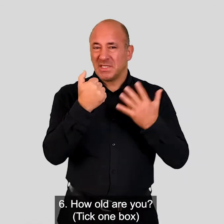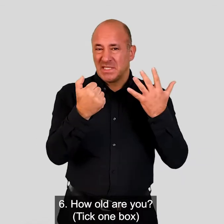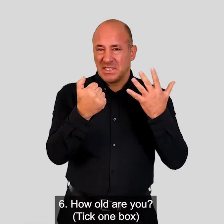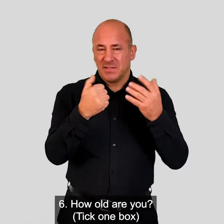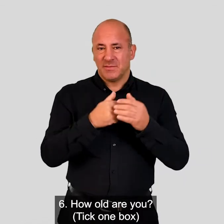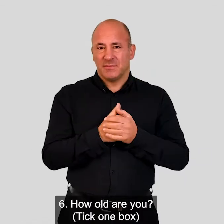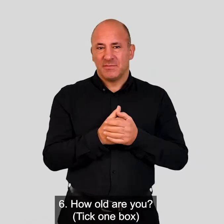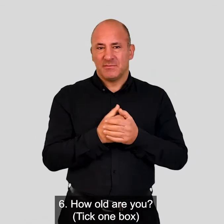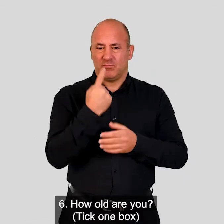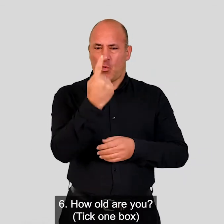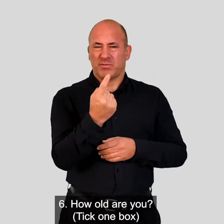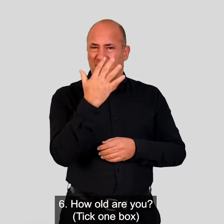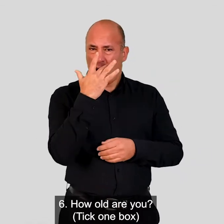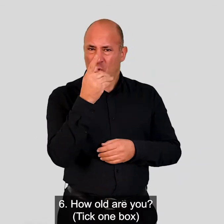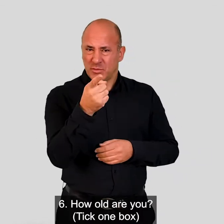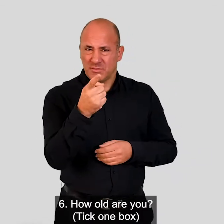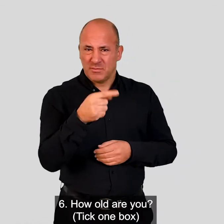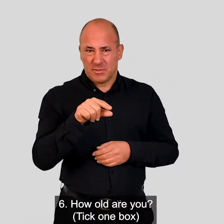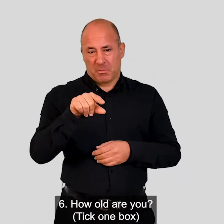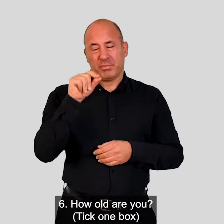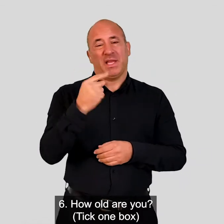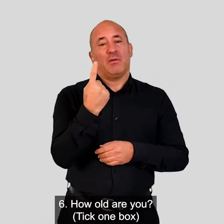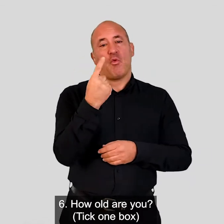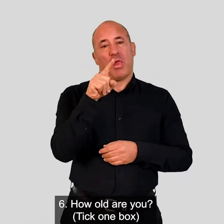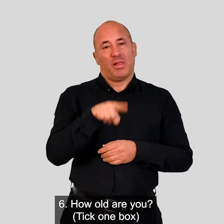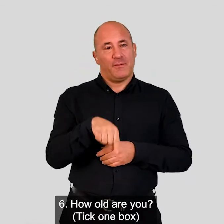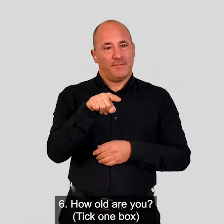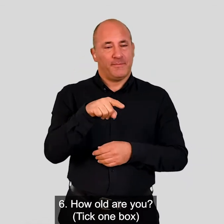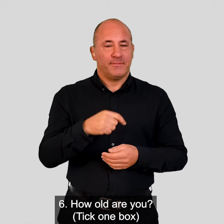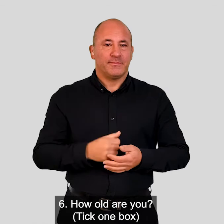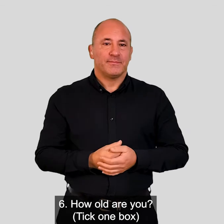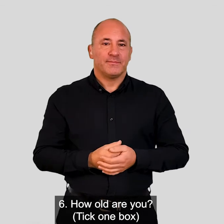6. How old are you? Tick one box.